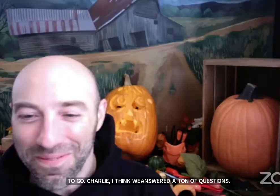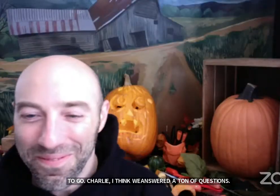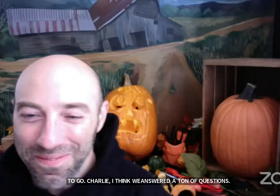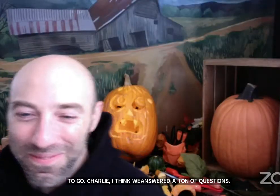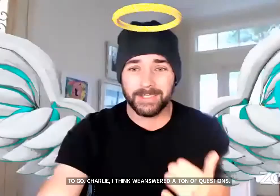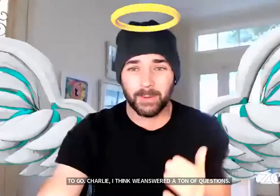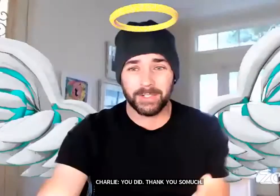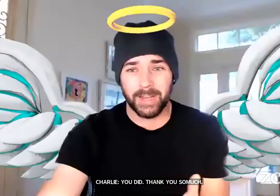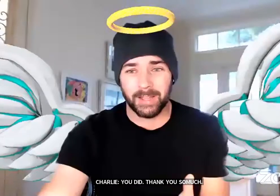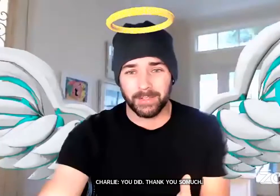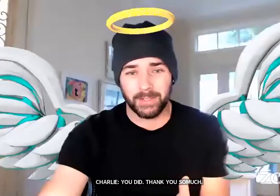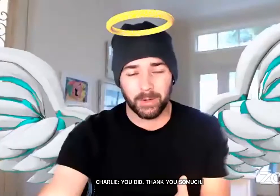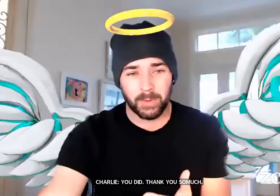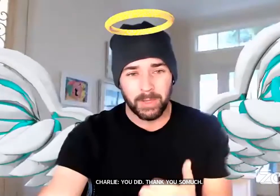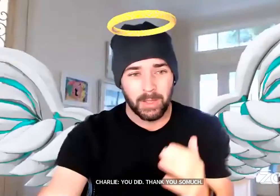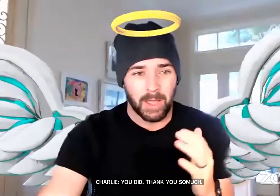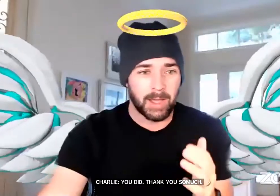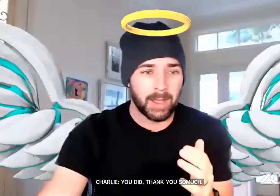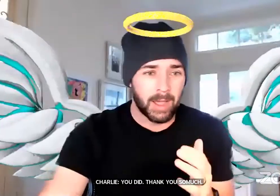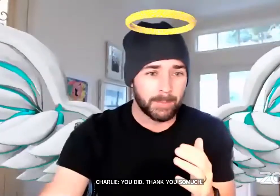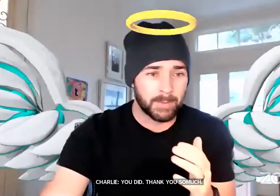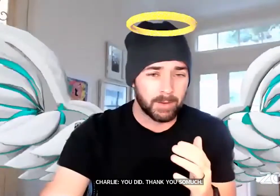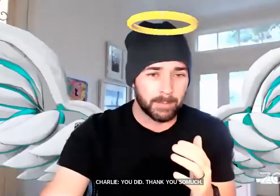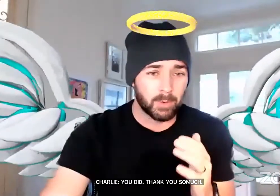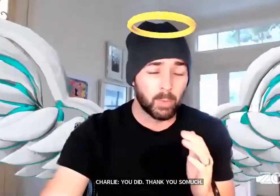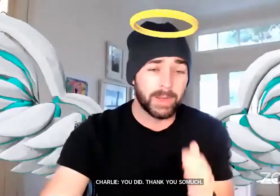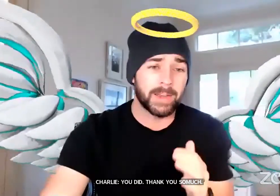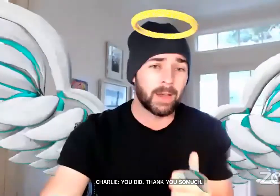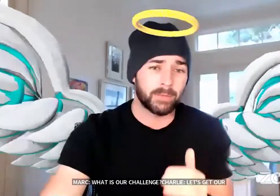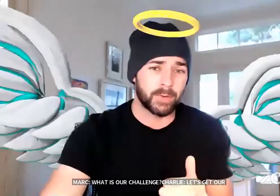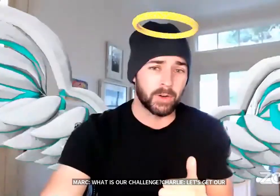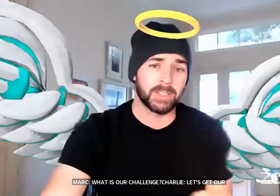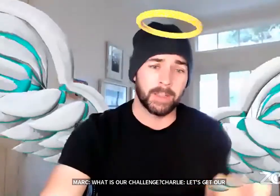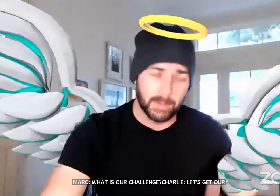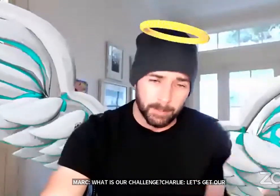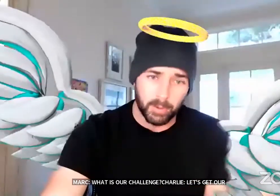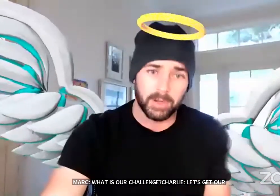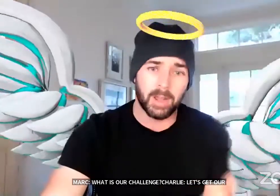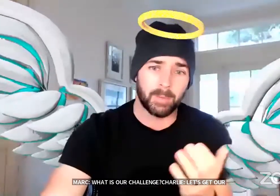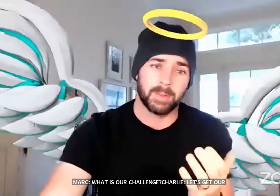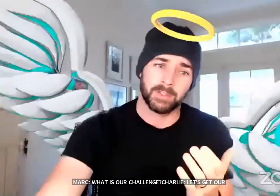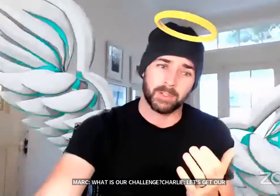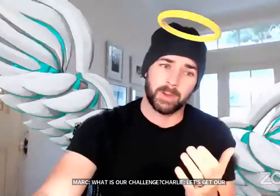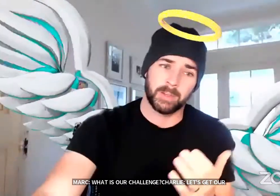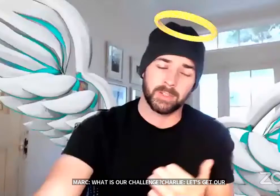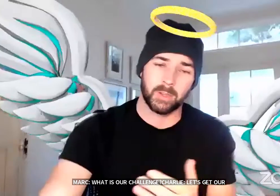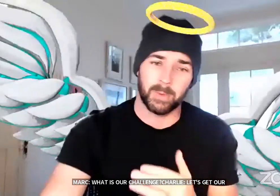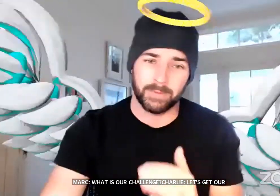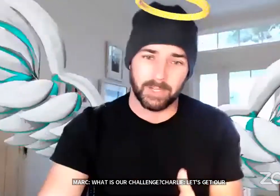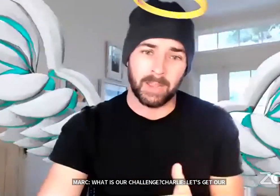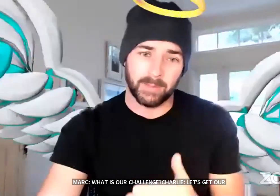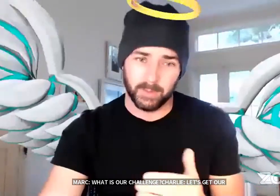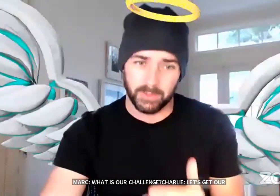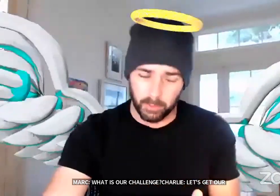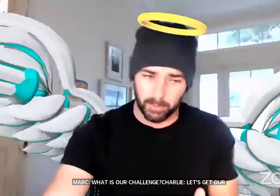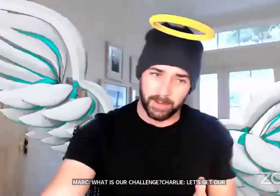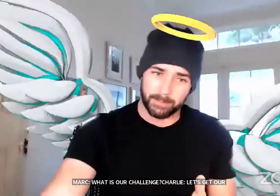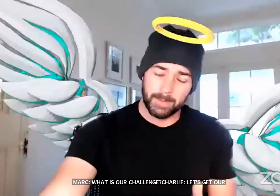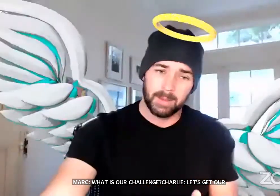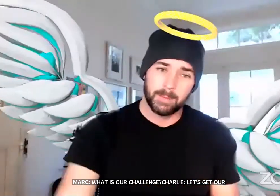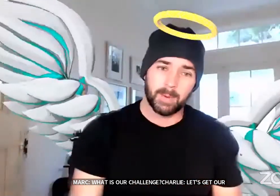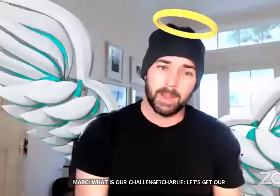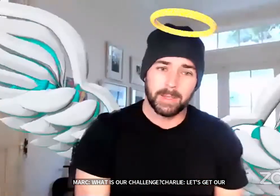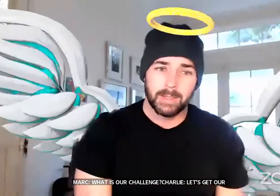our challenge. Let's get to our challenge. So I'm gonna read it out first, and I'm gonna put it up on the screen so that we have time to interpret